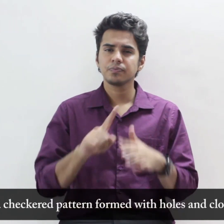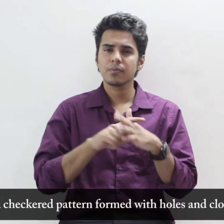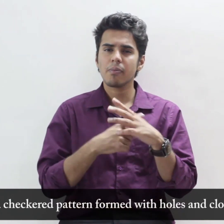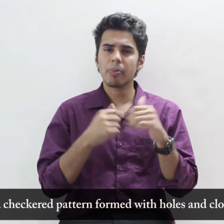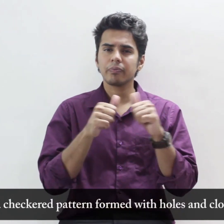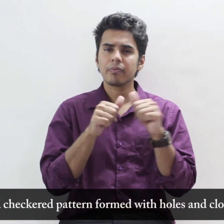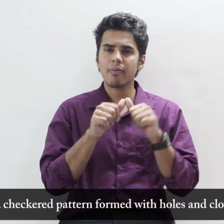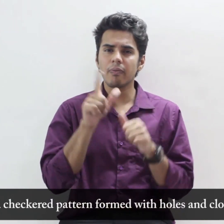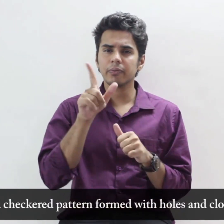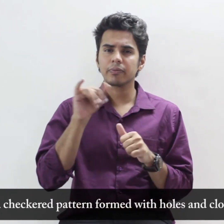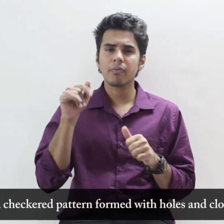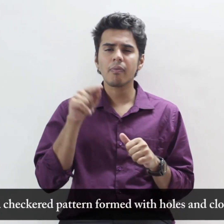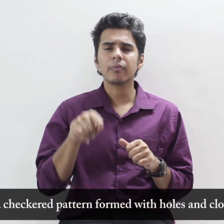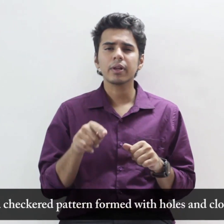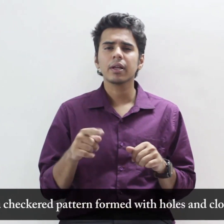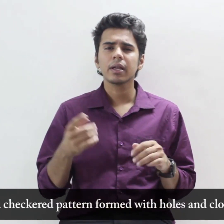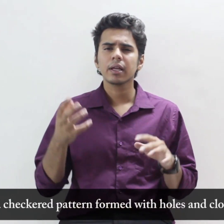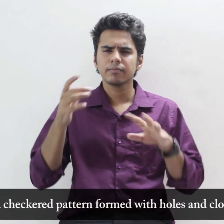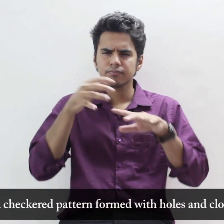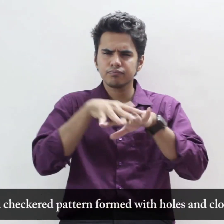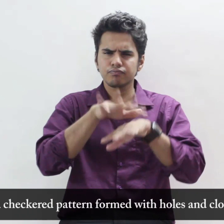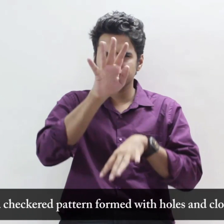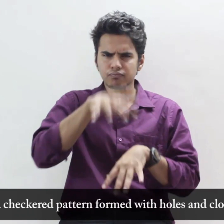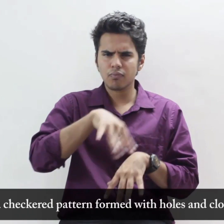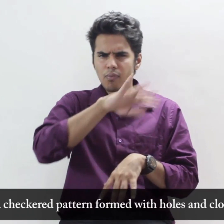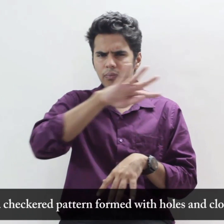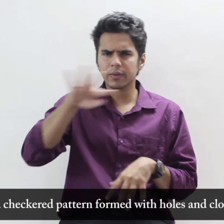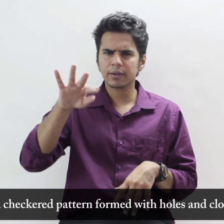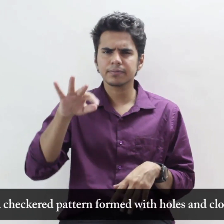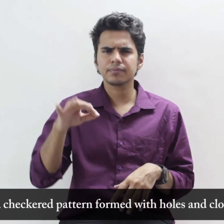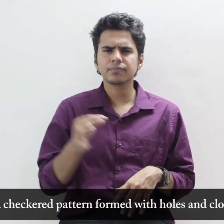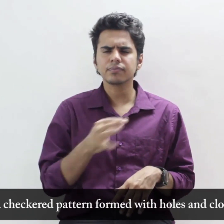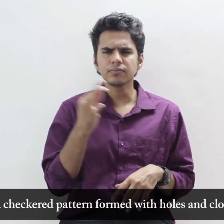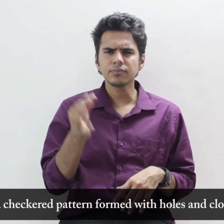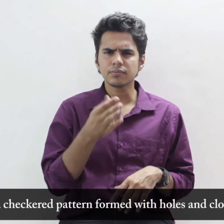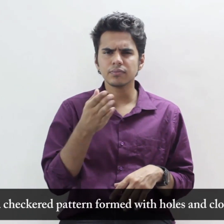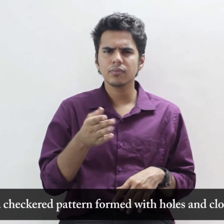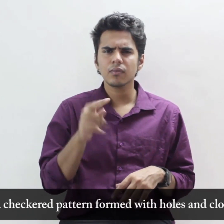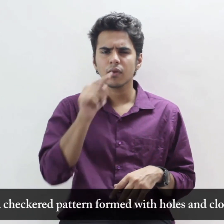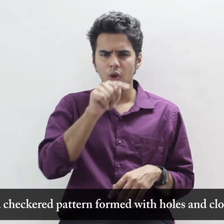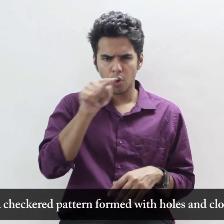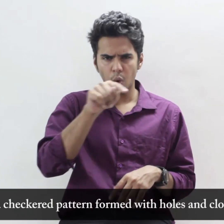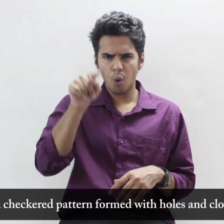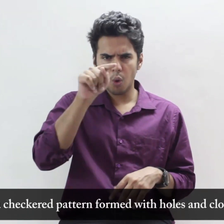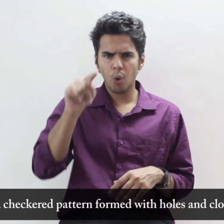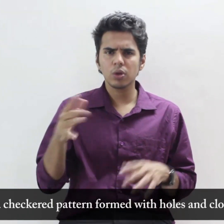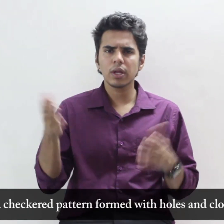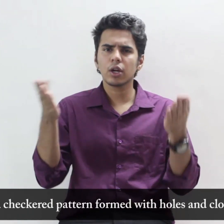This is a checkered pattern formed with holes and closed areas.